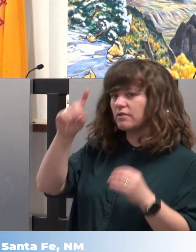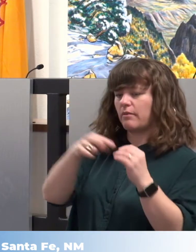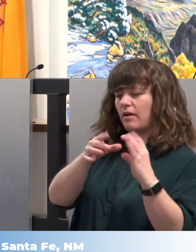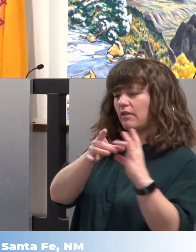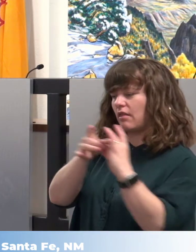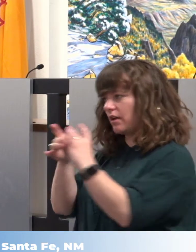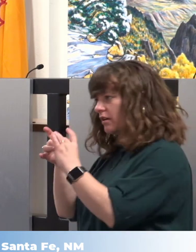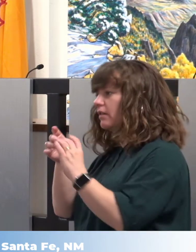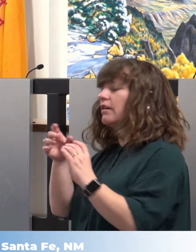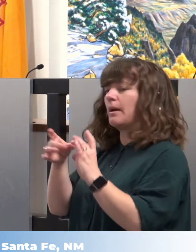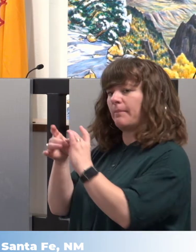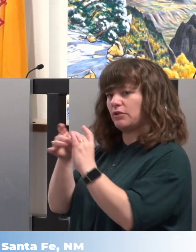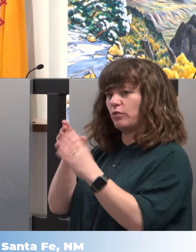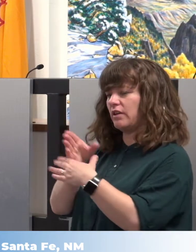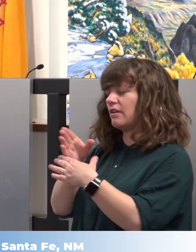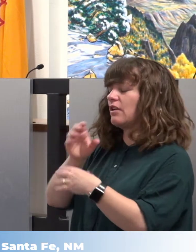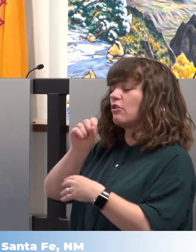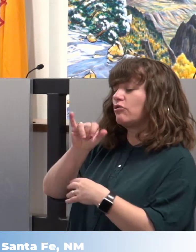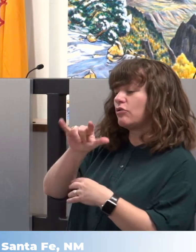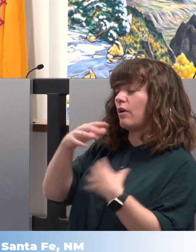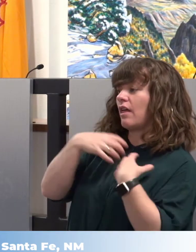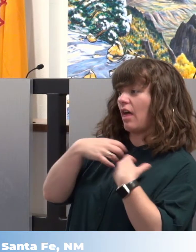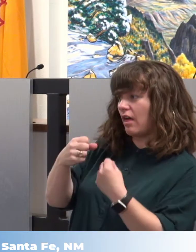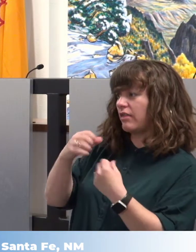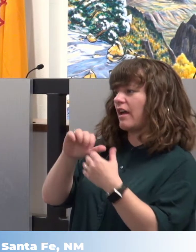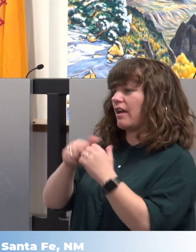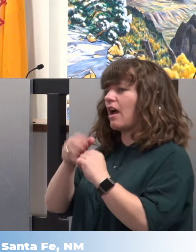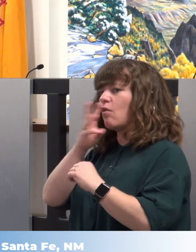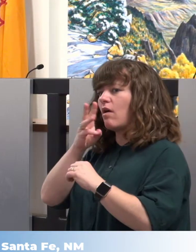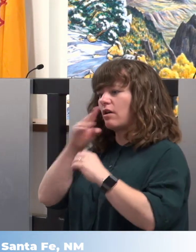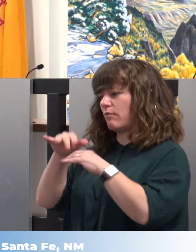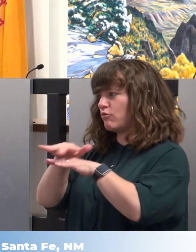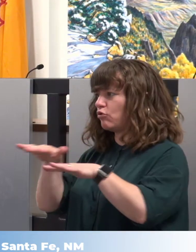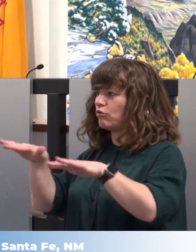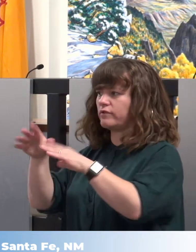soil health and well basically you know how water moves in the landscape.